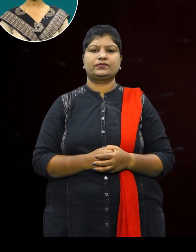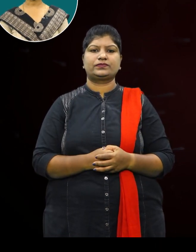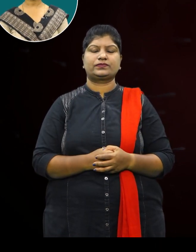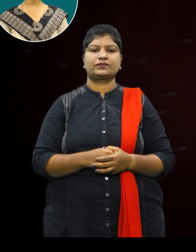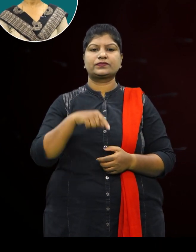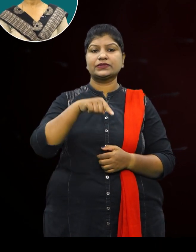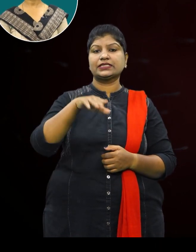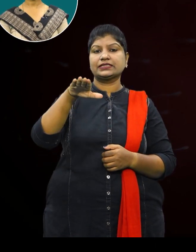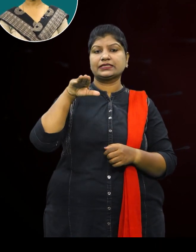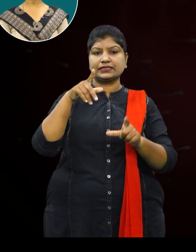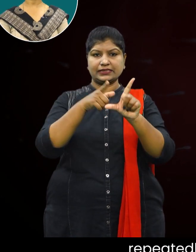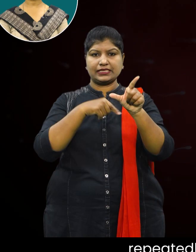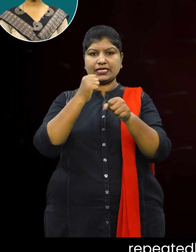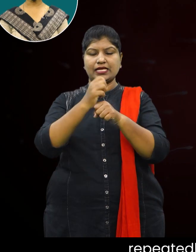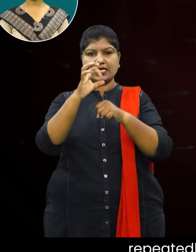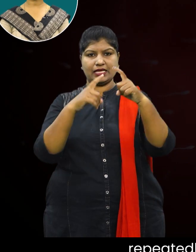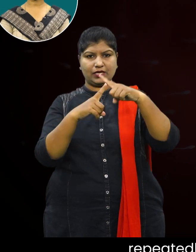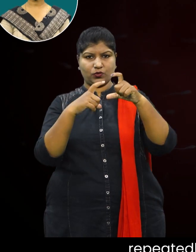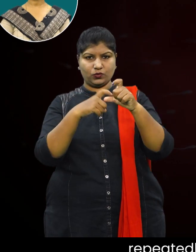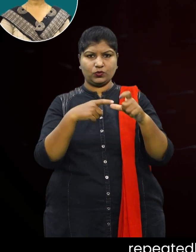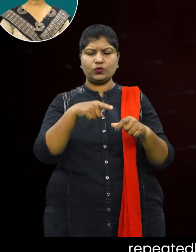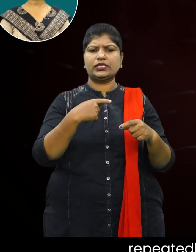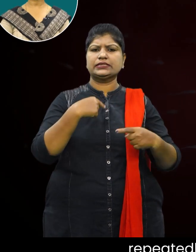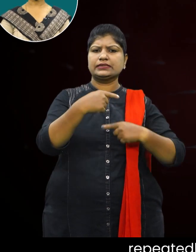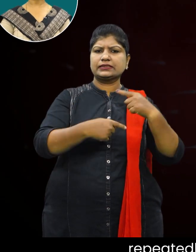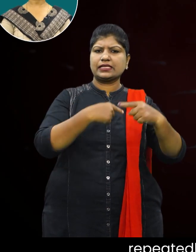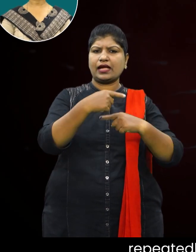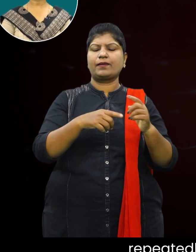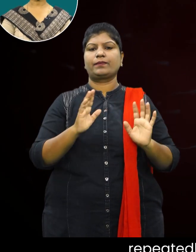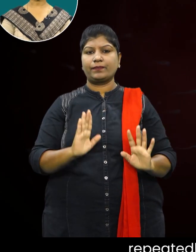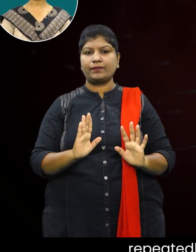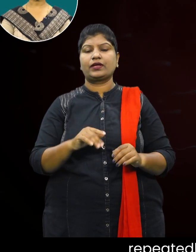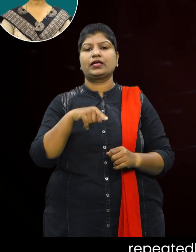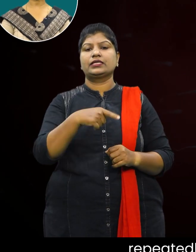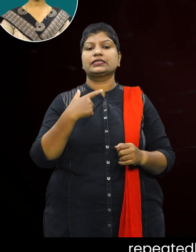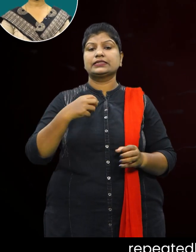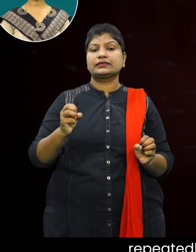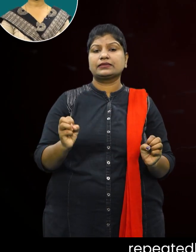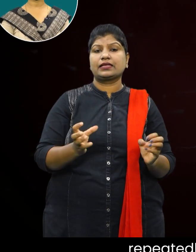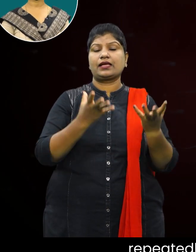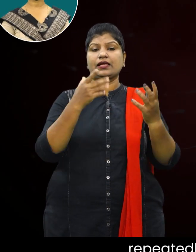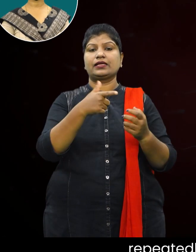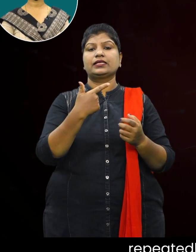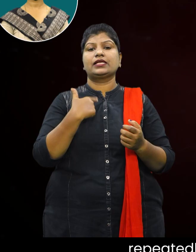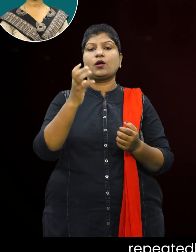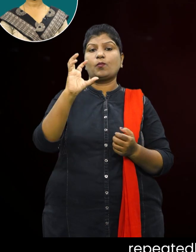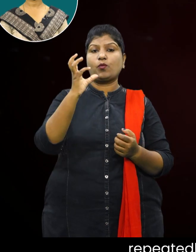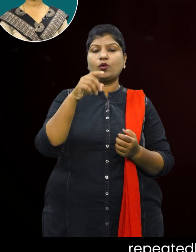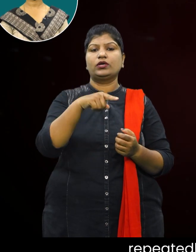The zygote divides repeatedly to give rise to a ball of cells.